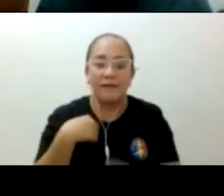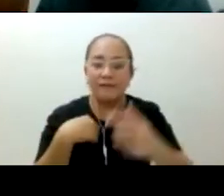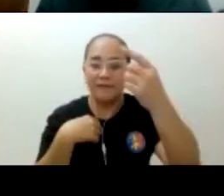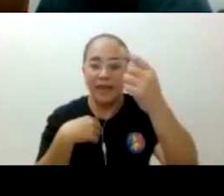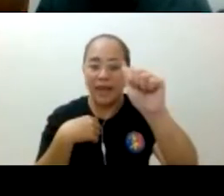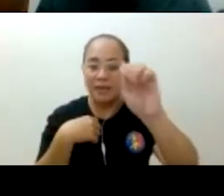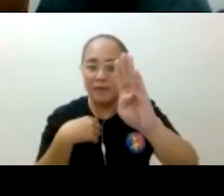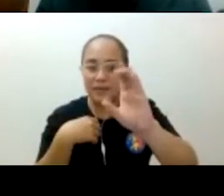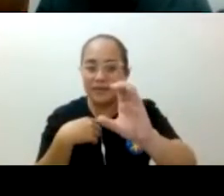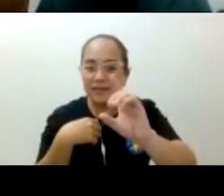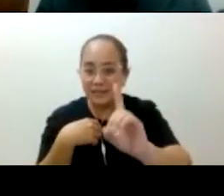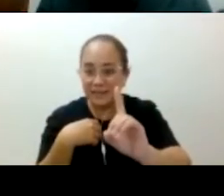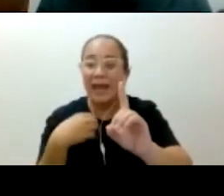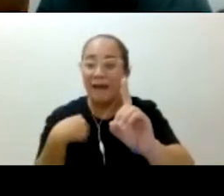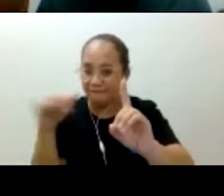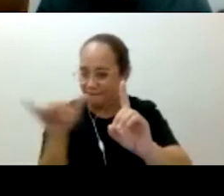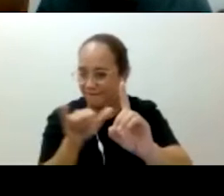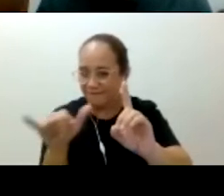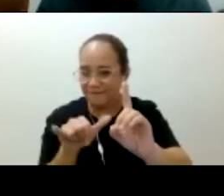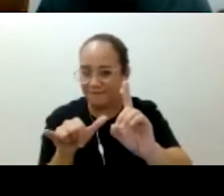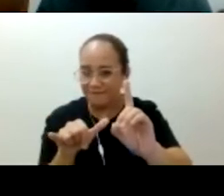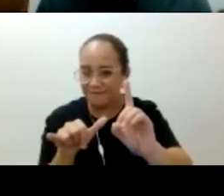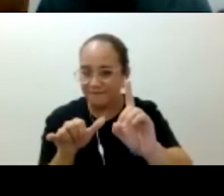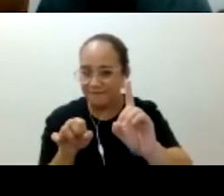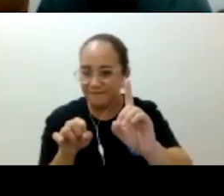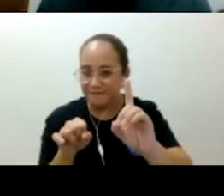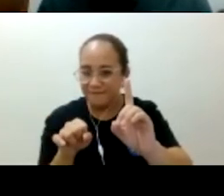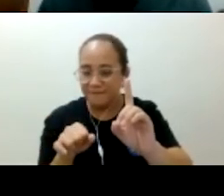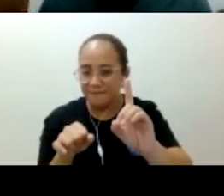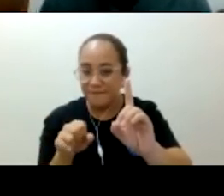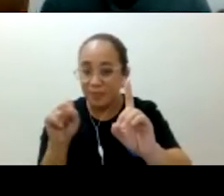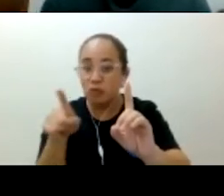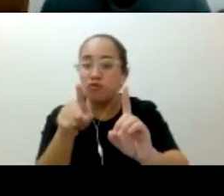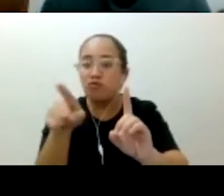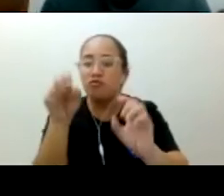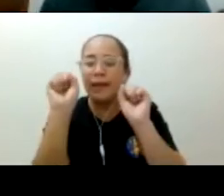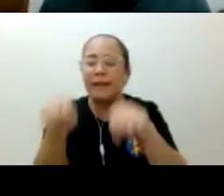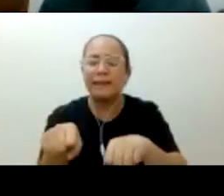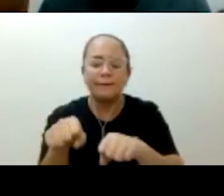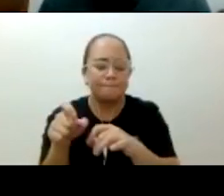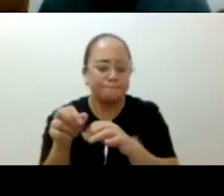and ask in 4th way, D way. Okay, so you can